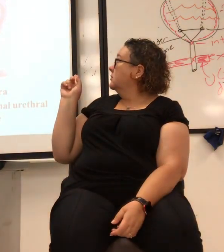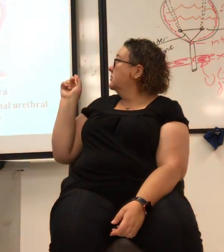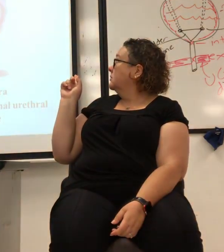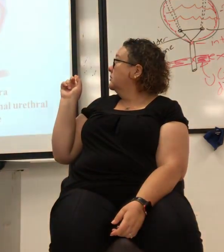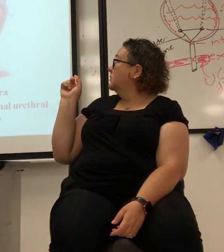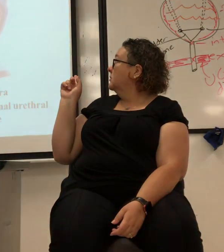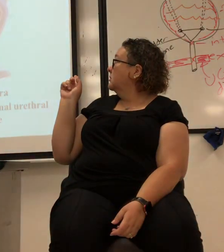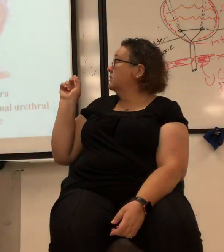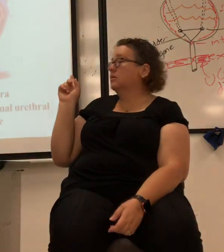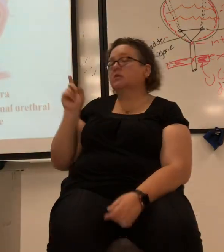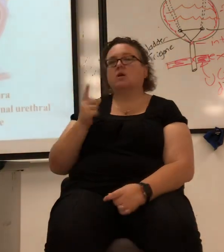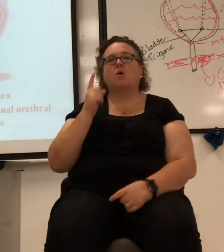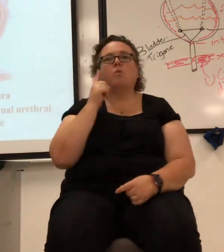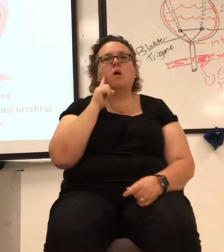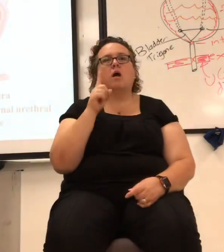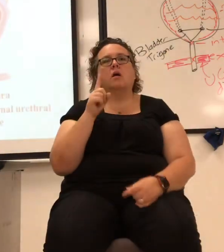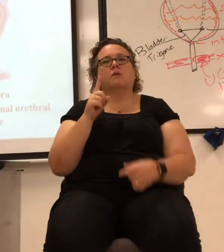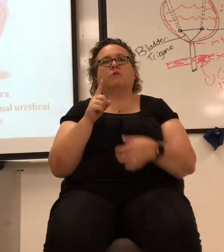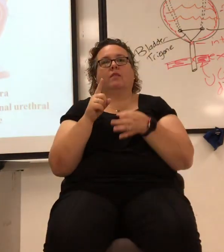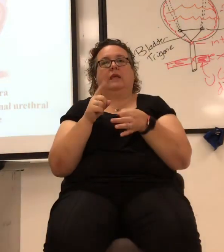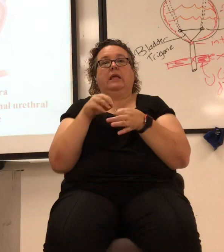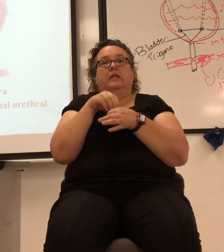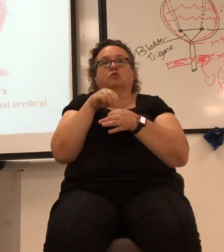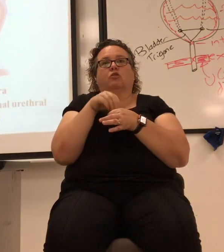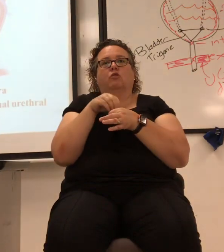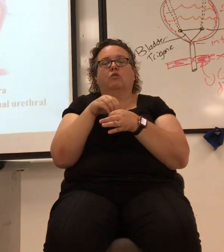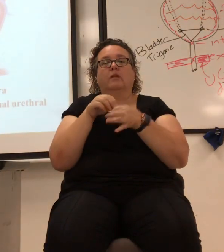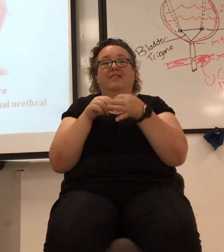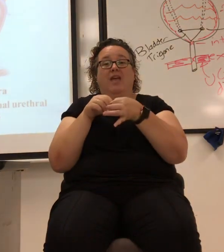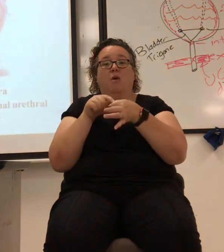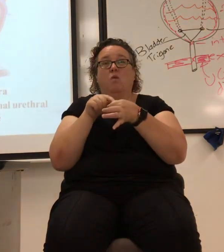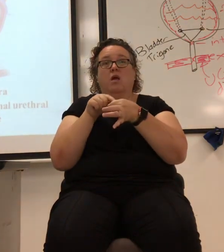voiding is imminent, you're gonna go. Okay.